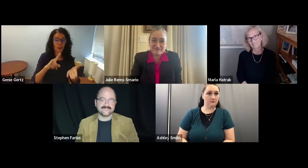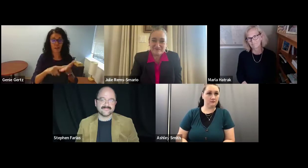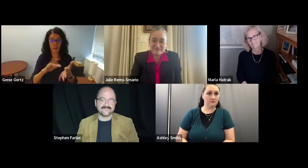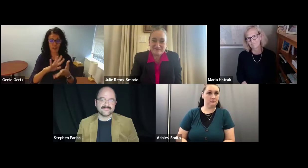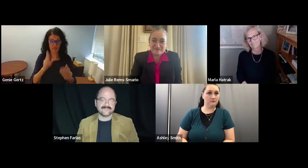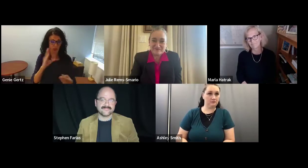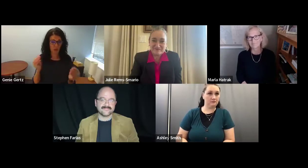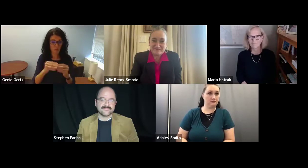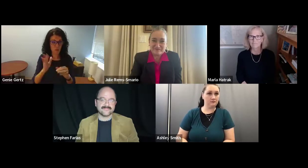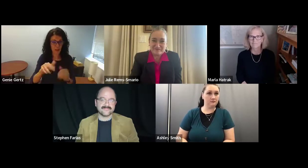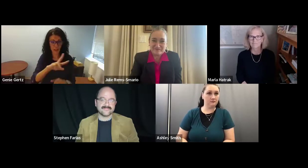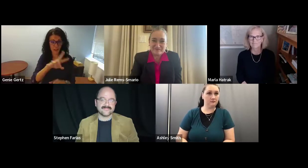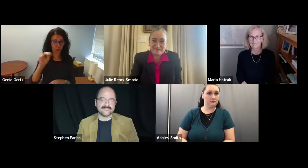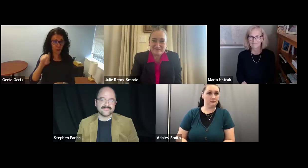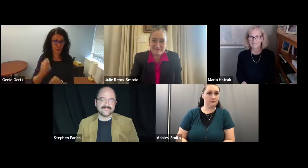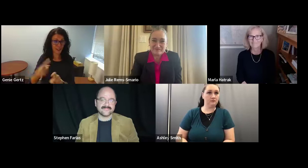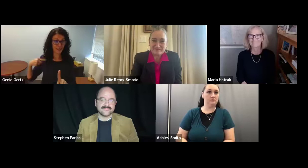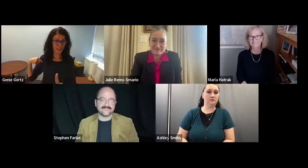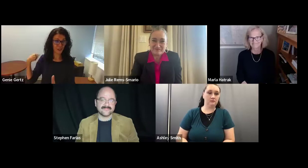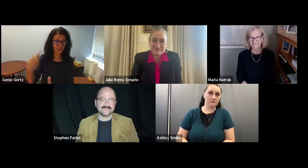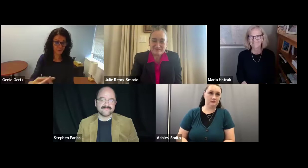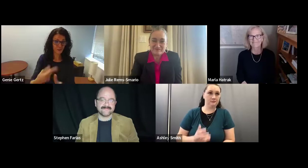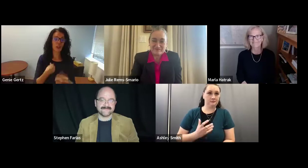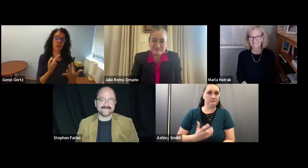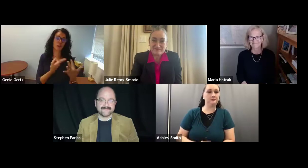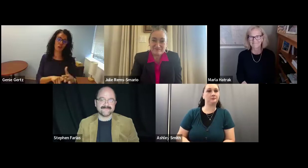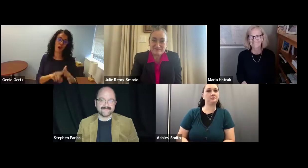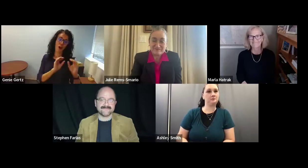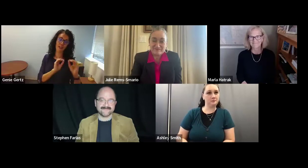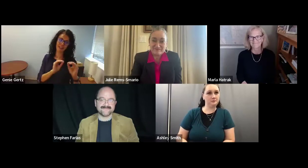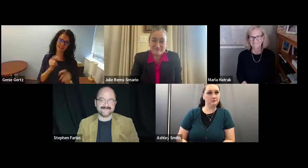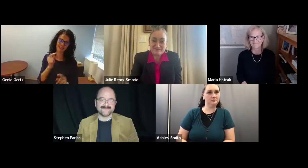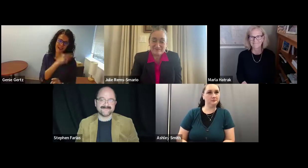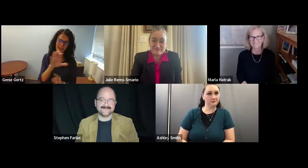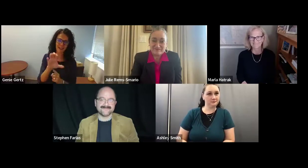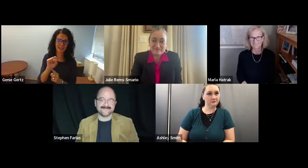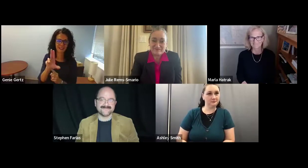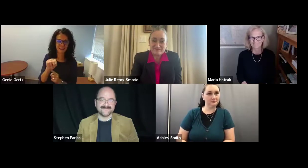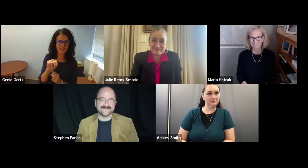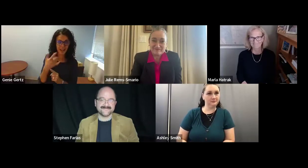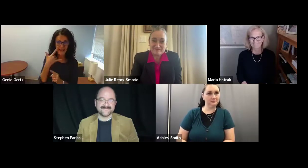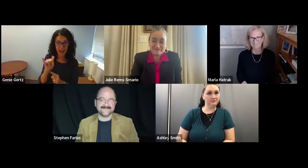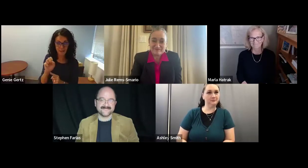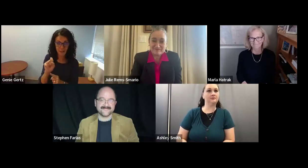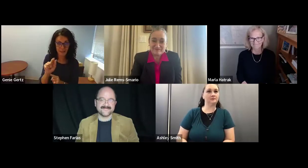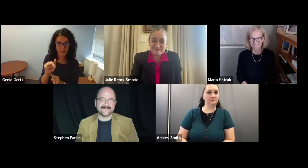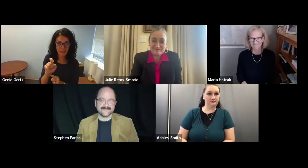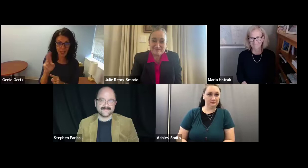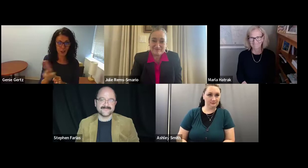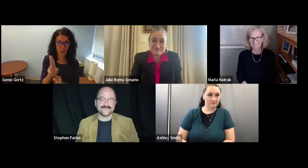deaf studies. I teach, I do research. I've been doing this for over 30 years. And I started teaching at CSUN in